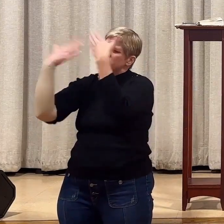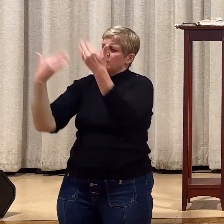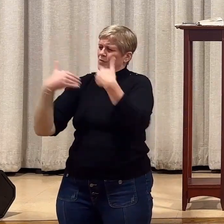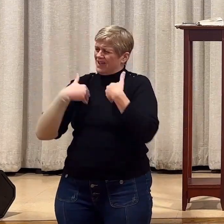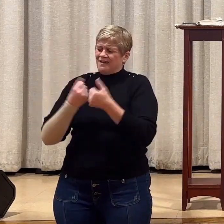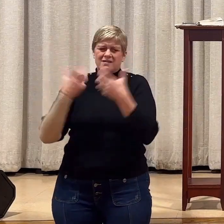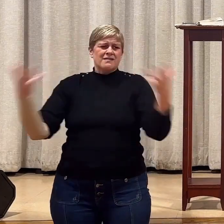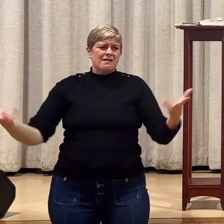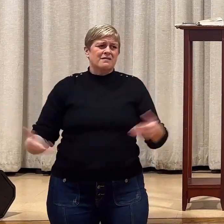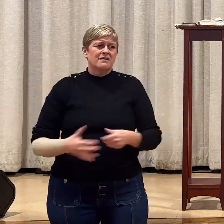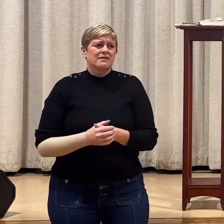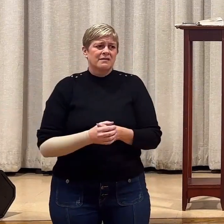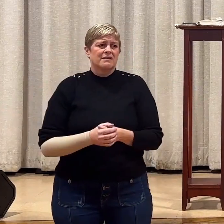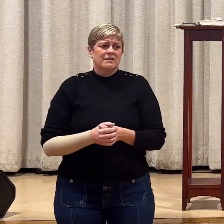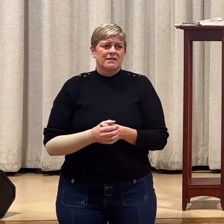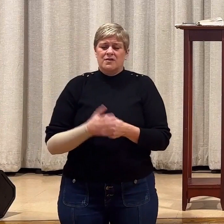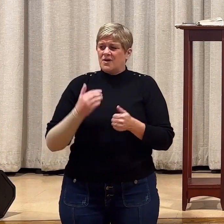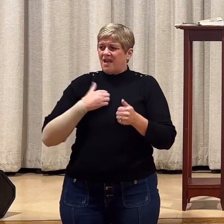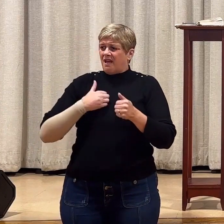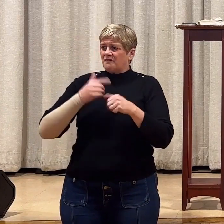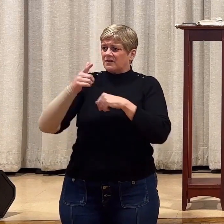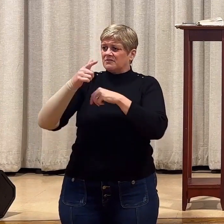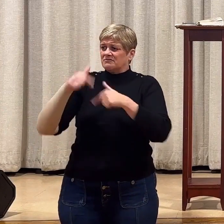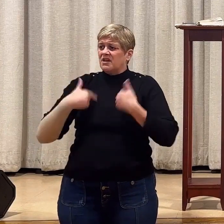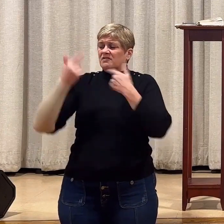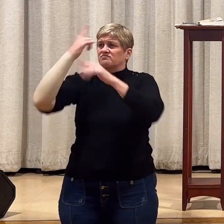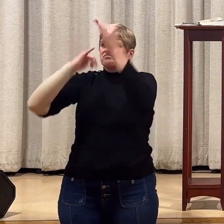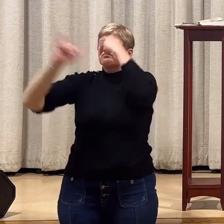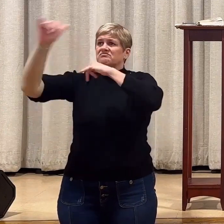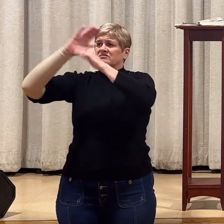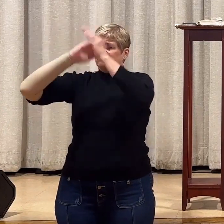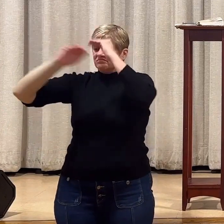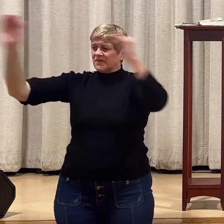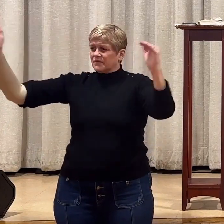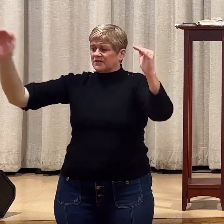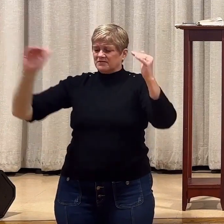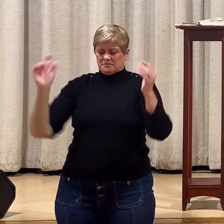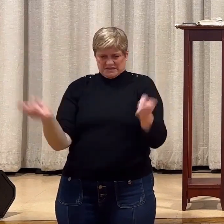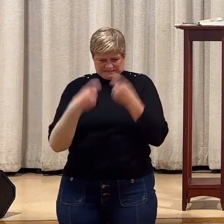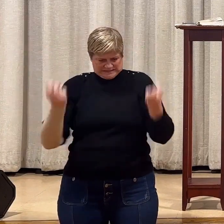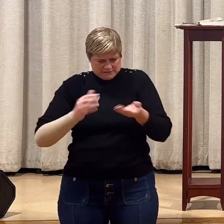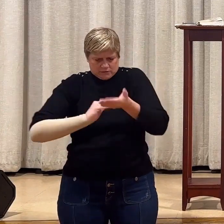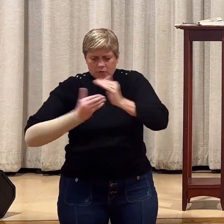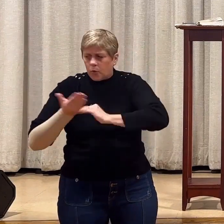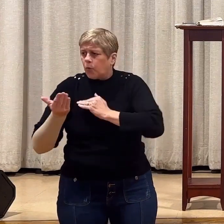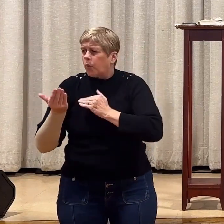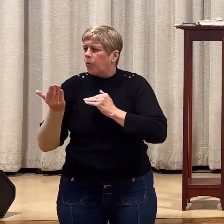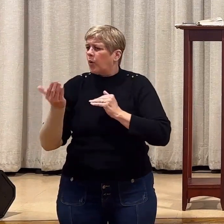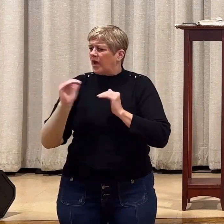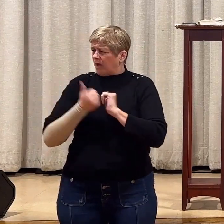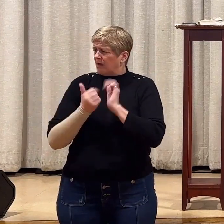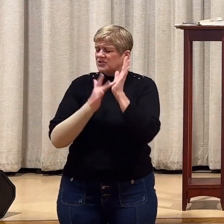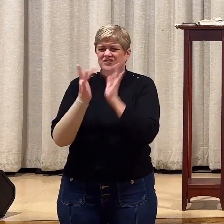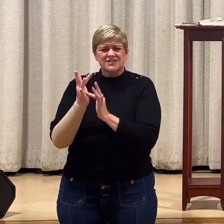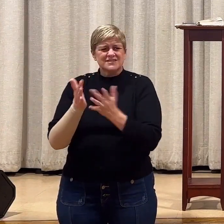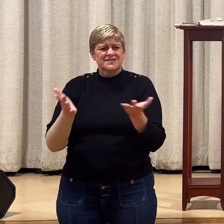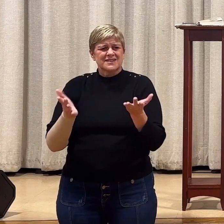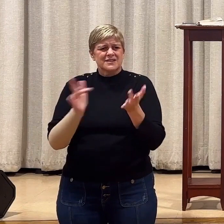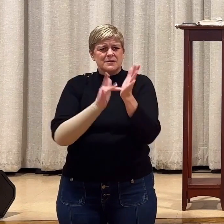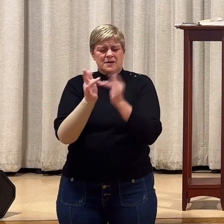much, church. We have eternal life. We have forgiveness through Christ. The Bible says that all things are